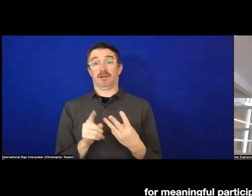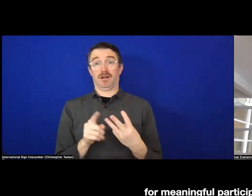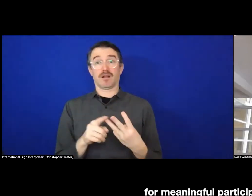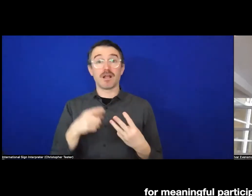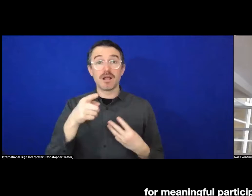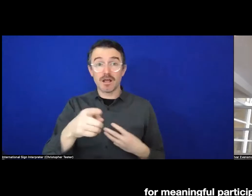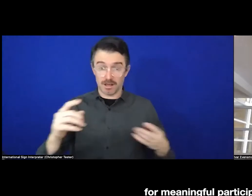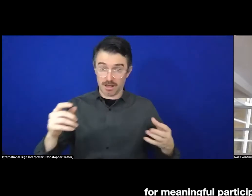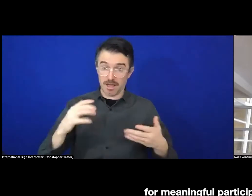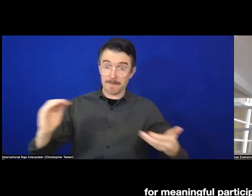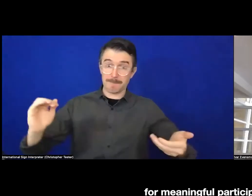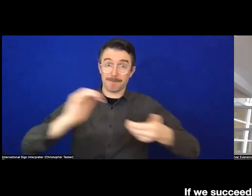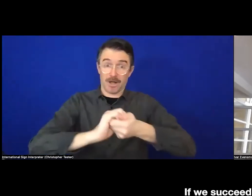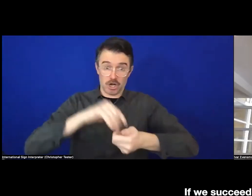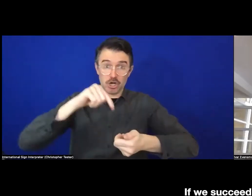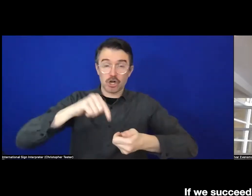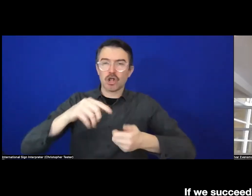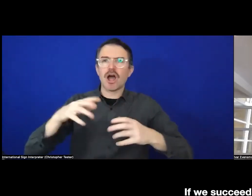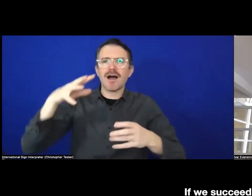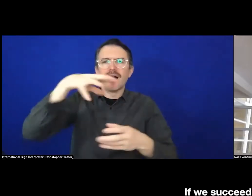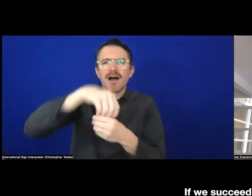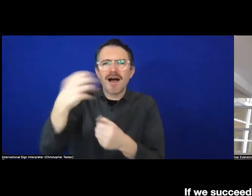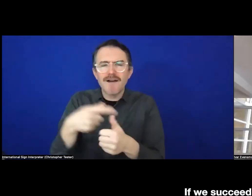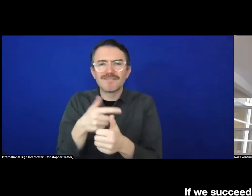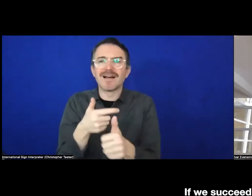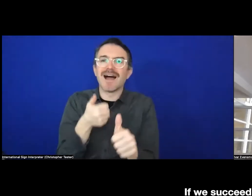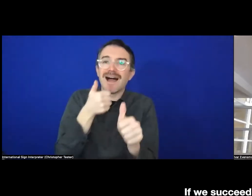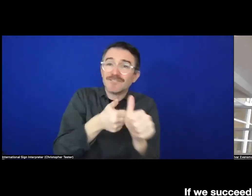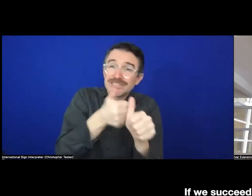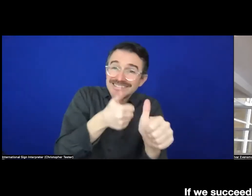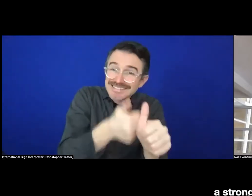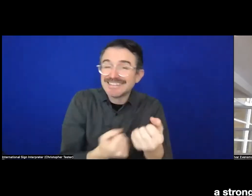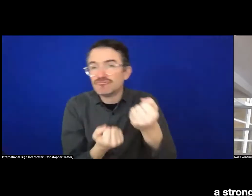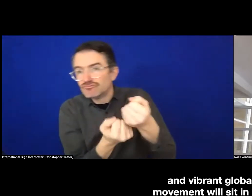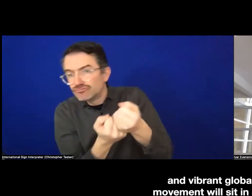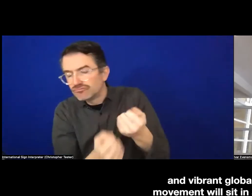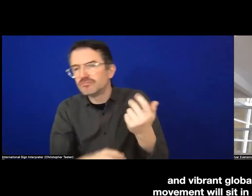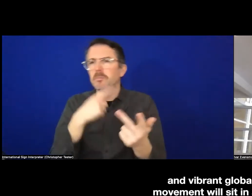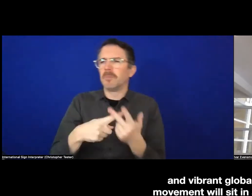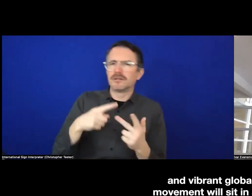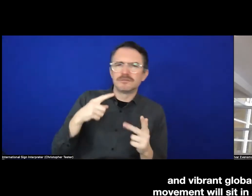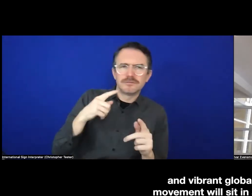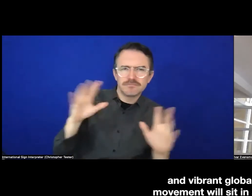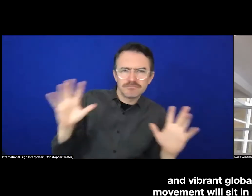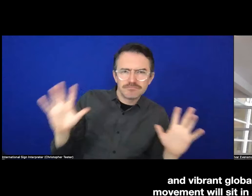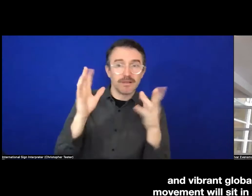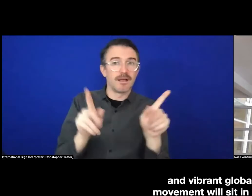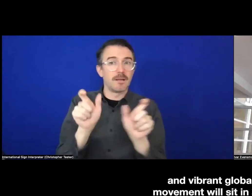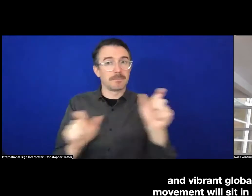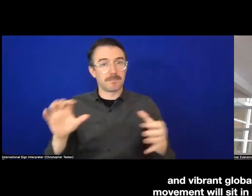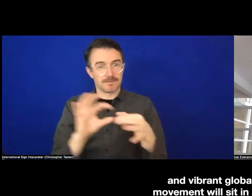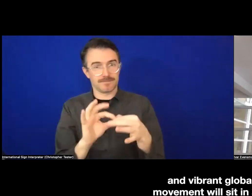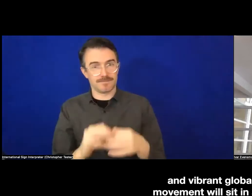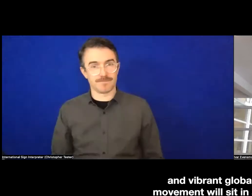for meaningful participation by OPDs. If we succeed in this, a strong and vibrant global